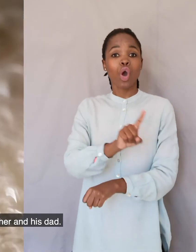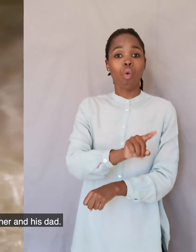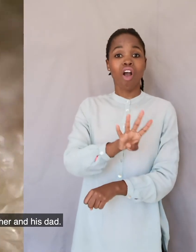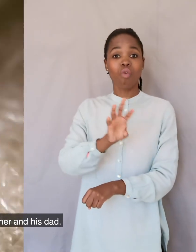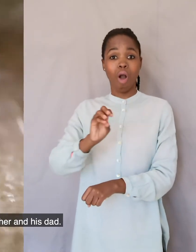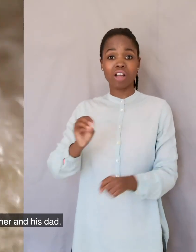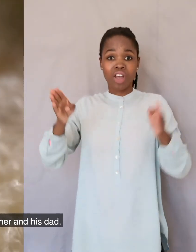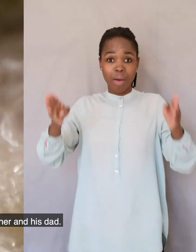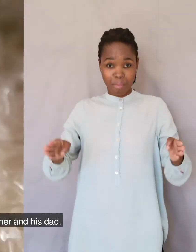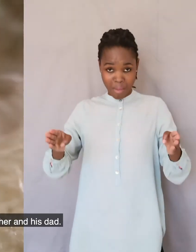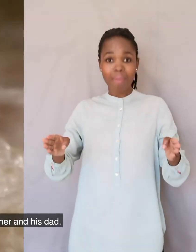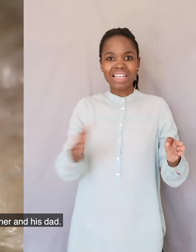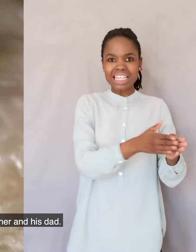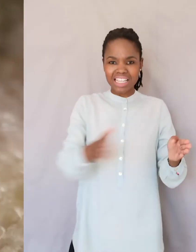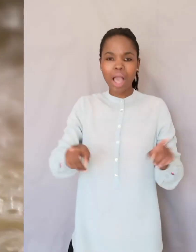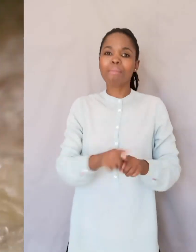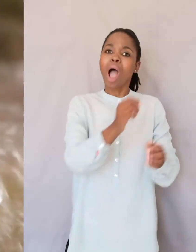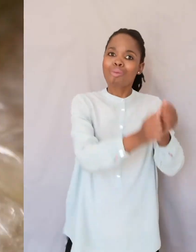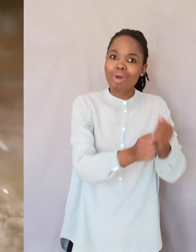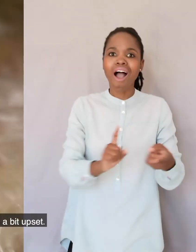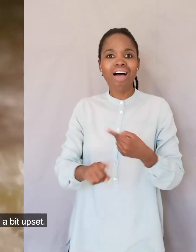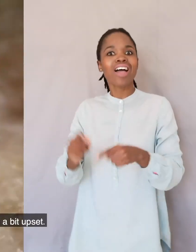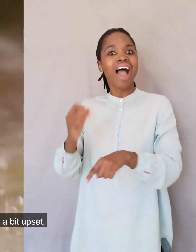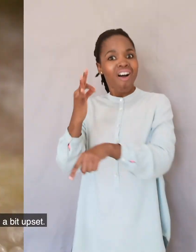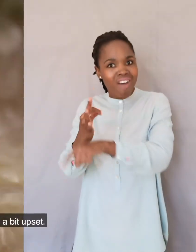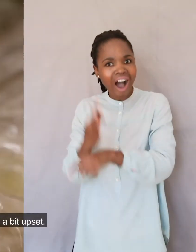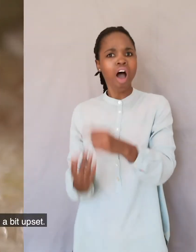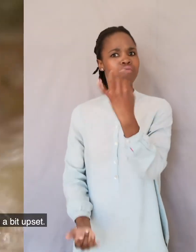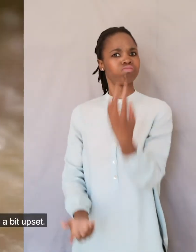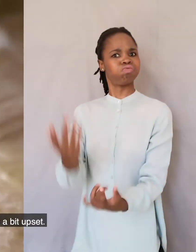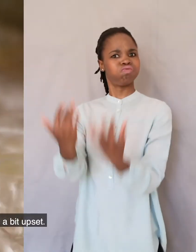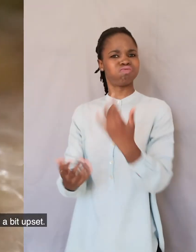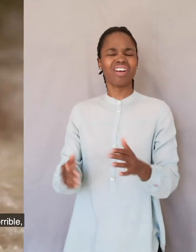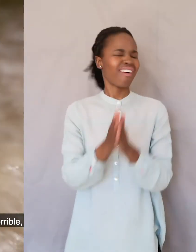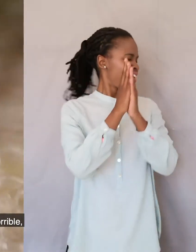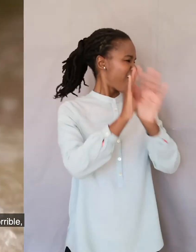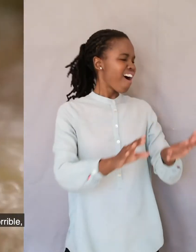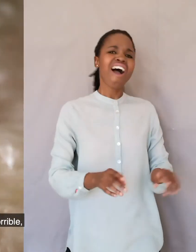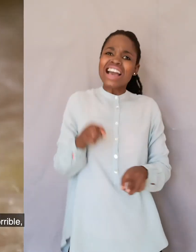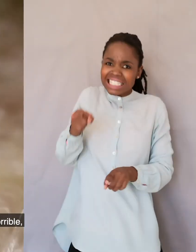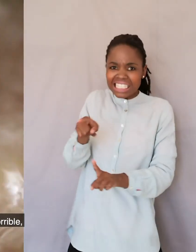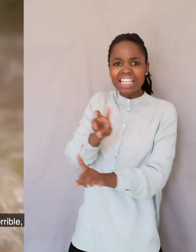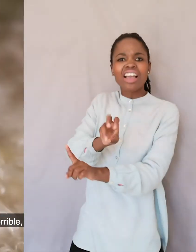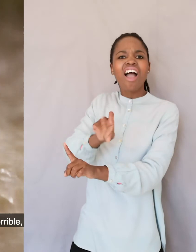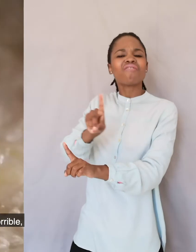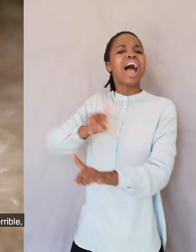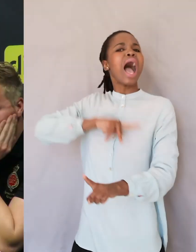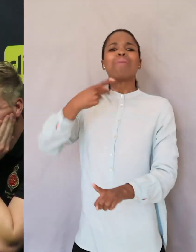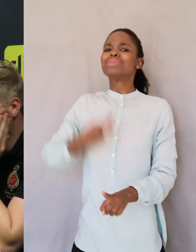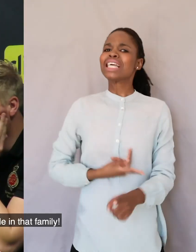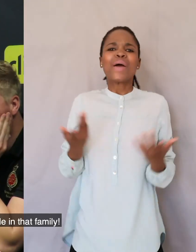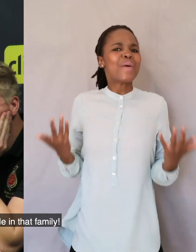Yeah, and they boiled his brother and his dad. Oh my God. So no wonder Vlad was a bit upset. Oh, what a